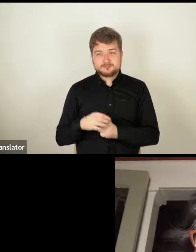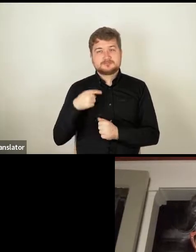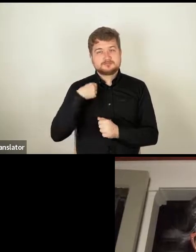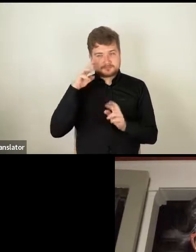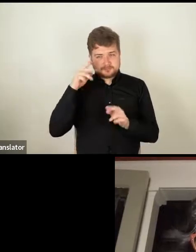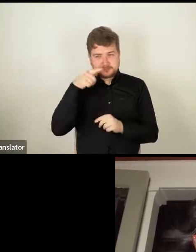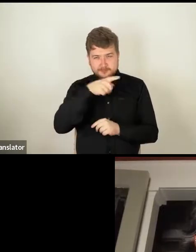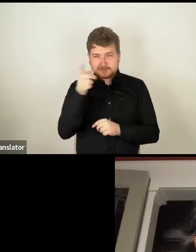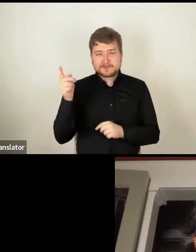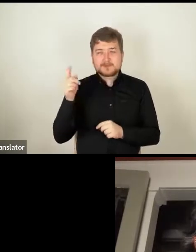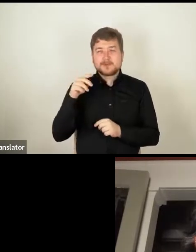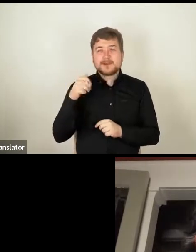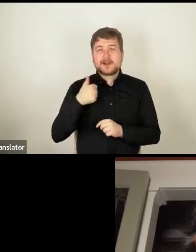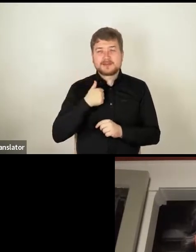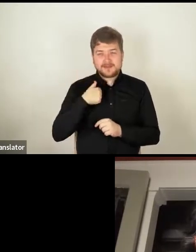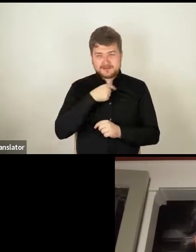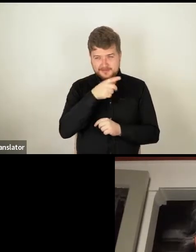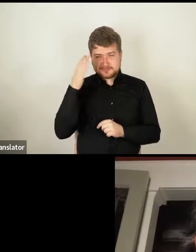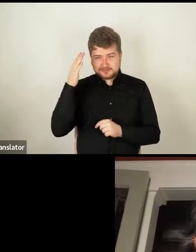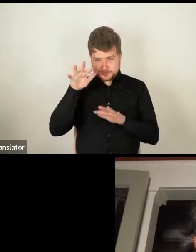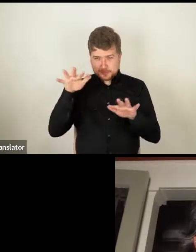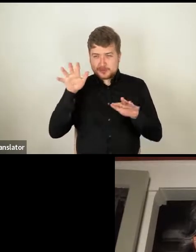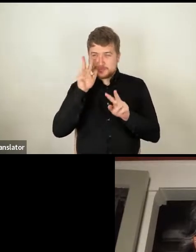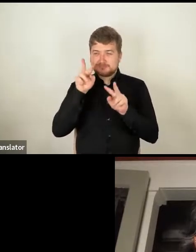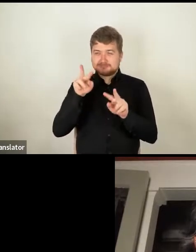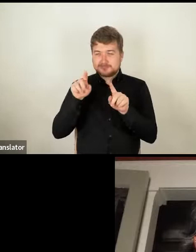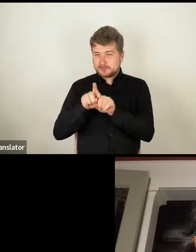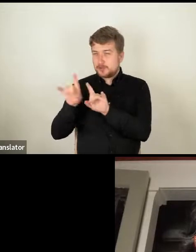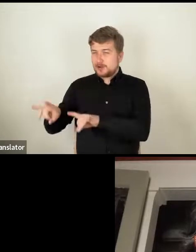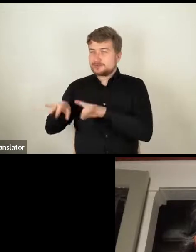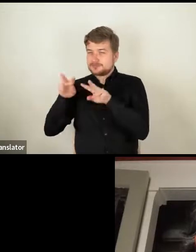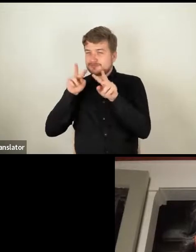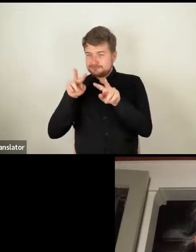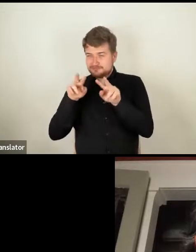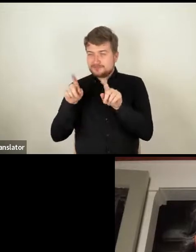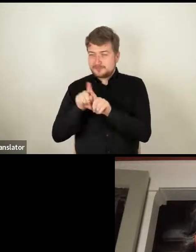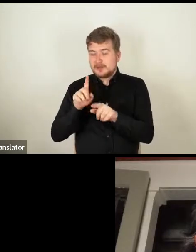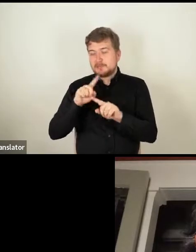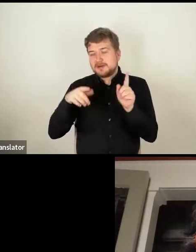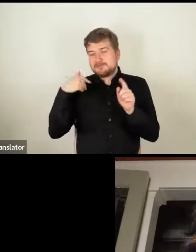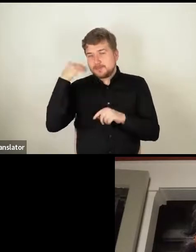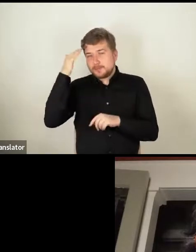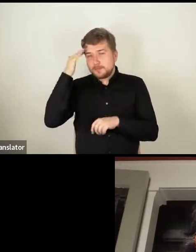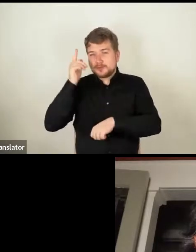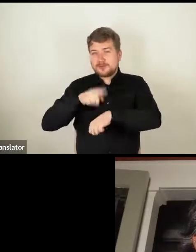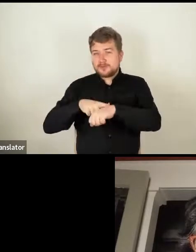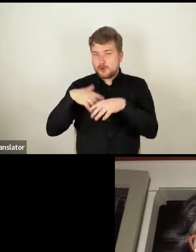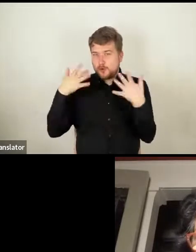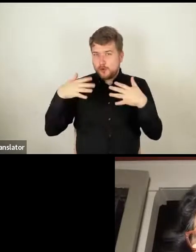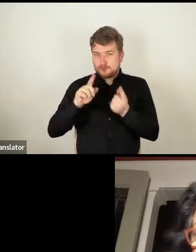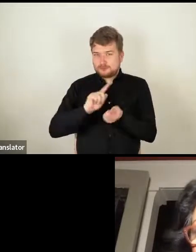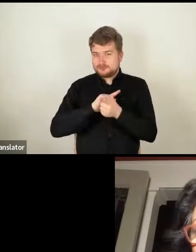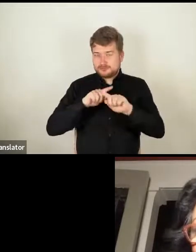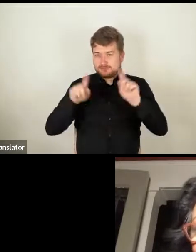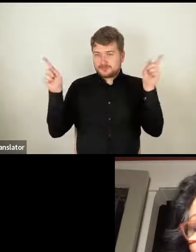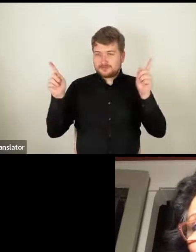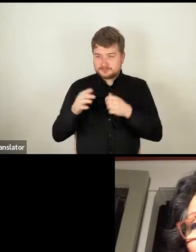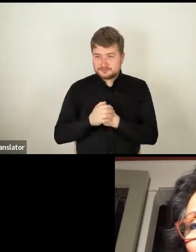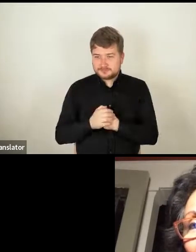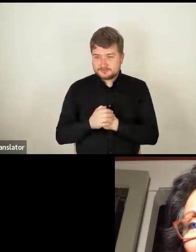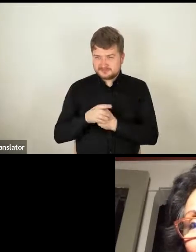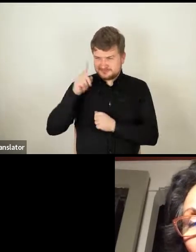to Australia, and due to time difference, thank you. Thank you so much for joining us this early in